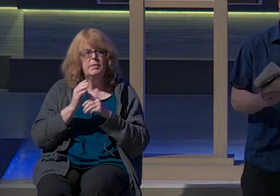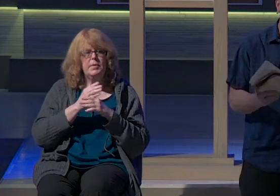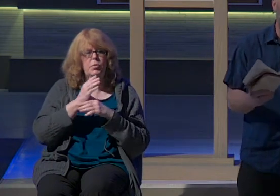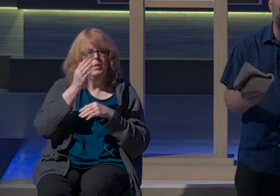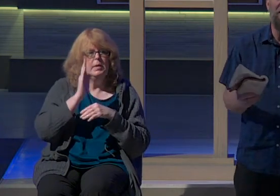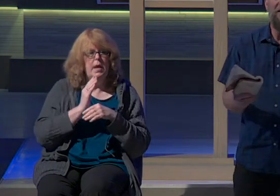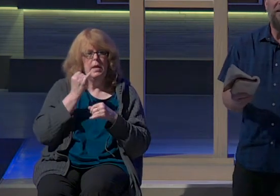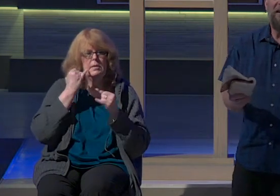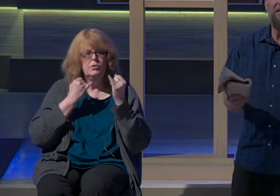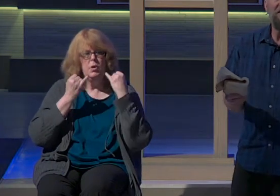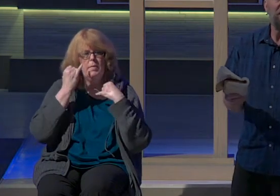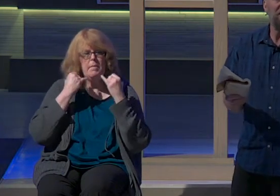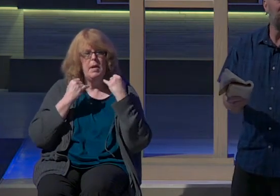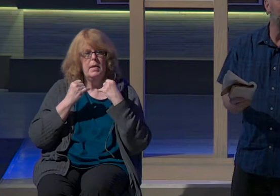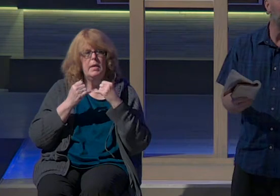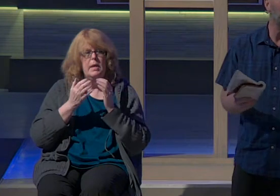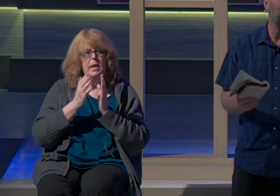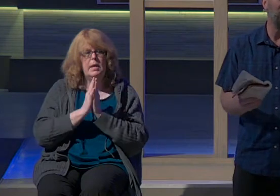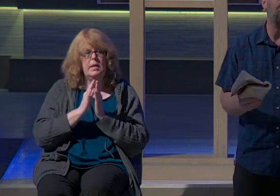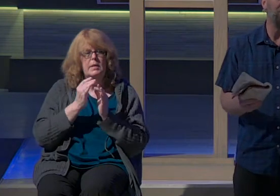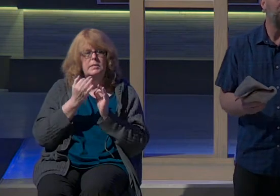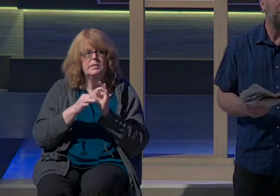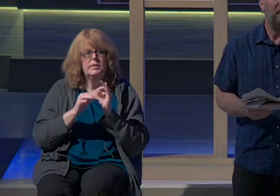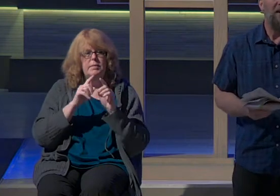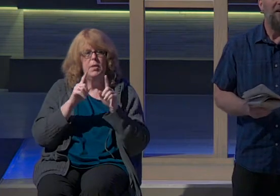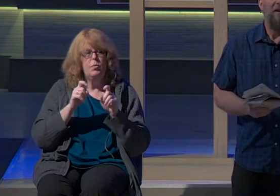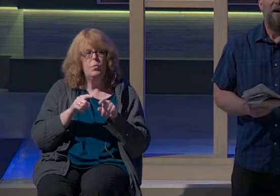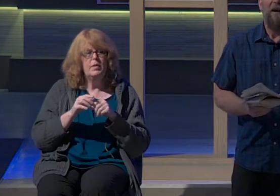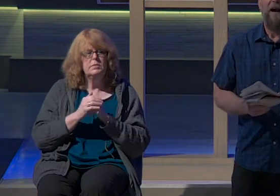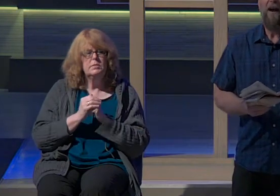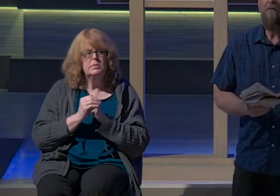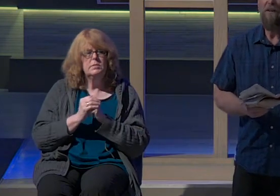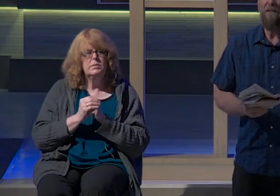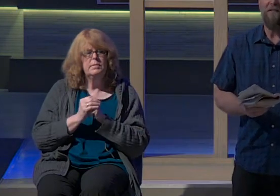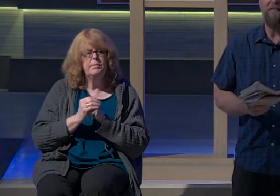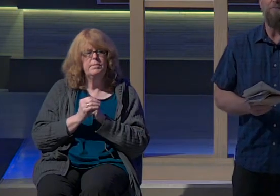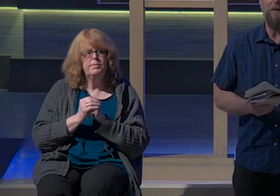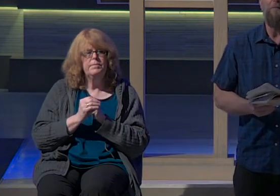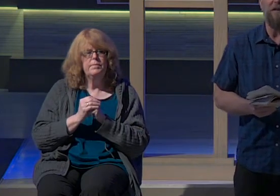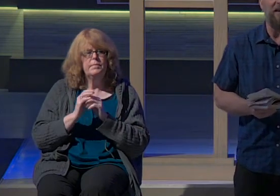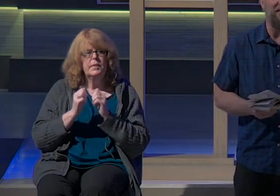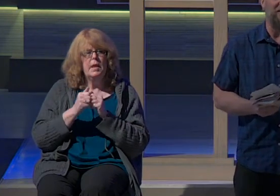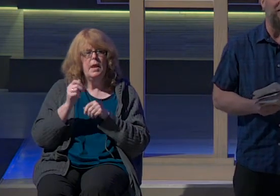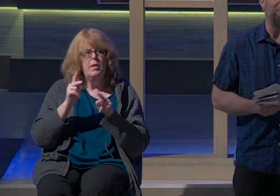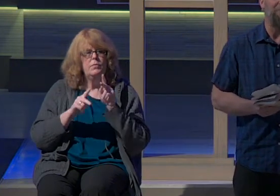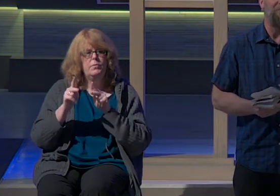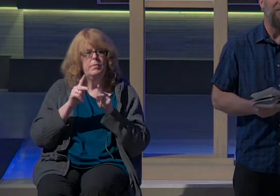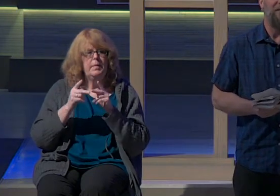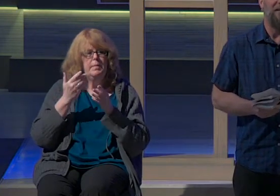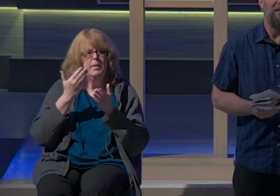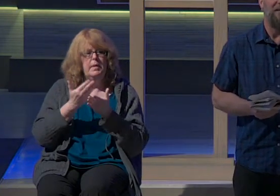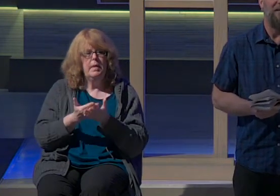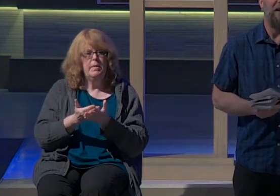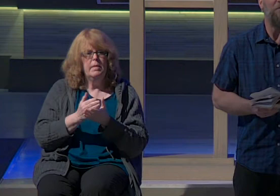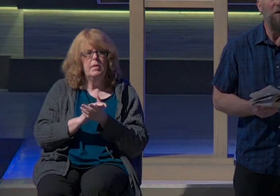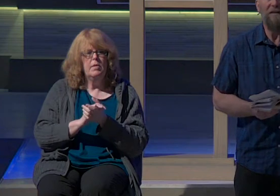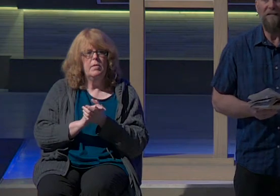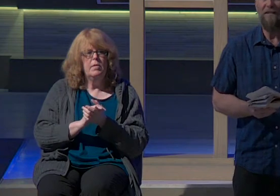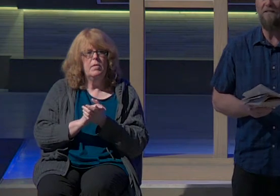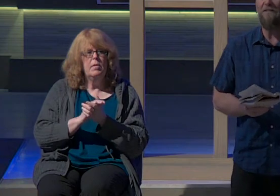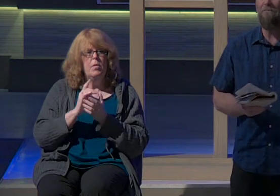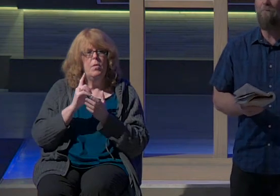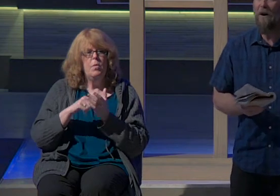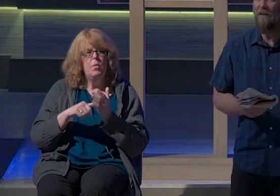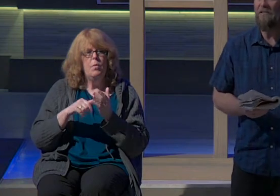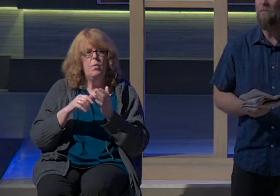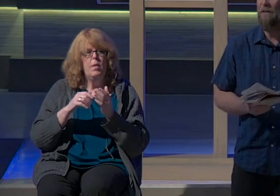and Jeremiah. And just ask a simple question. How on earth did the people get there? And what